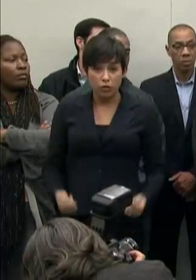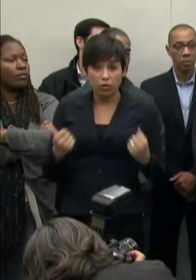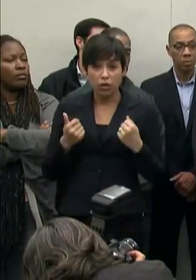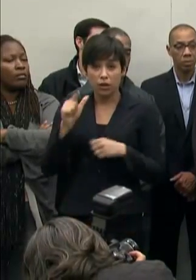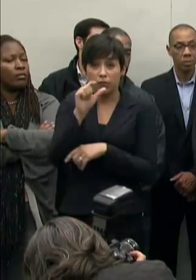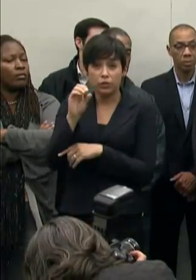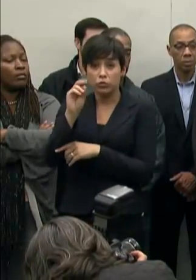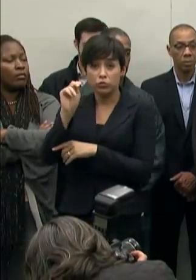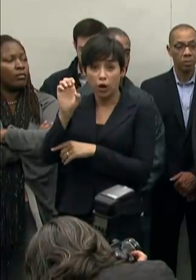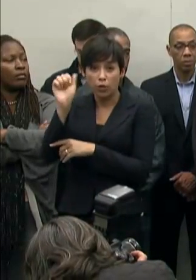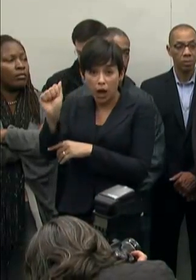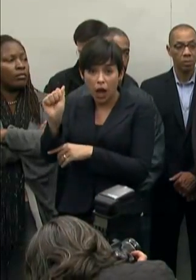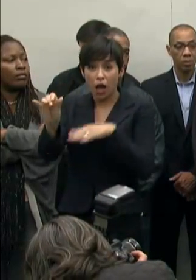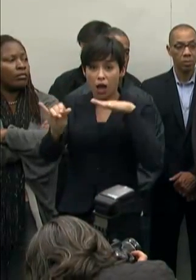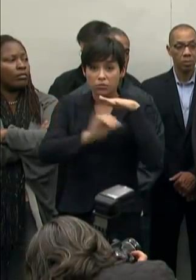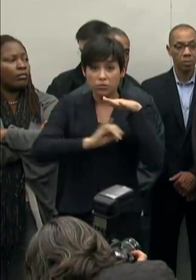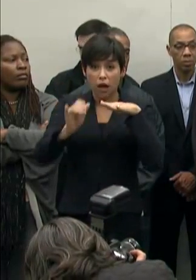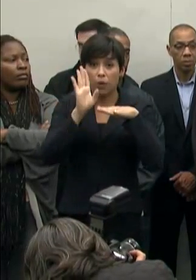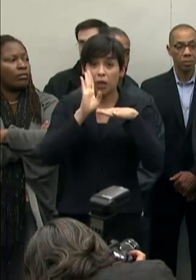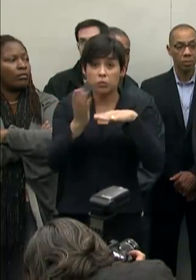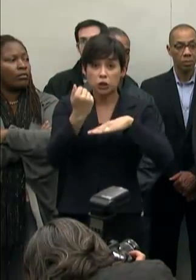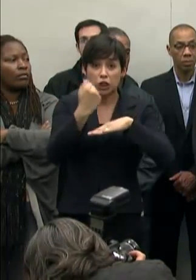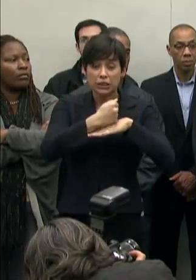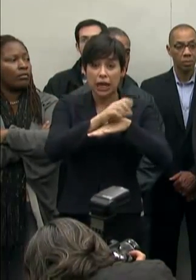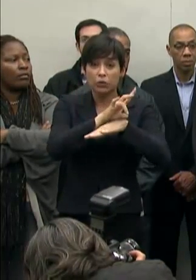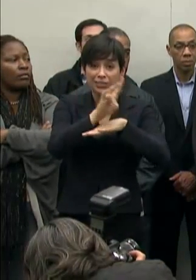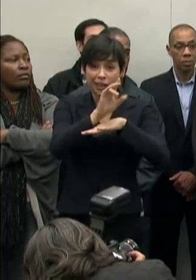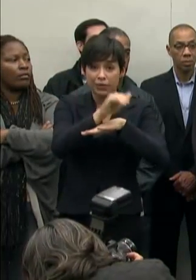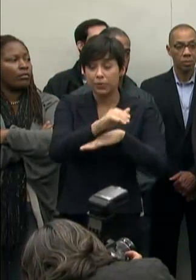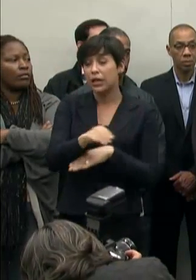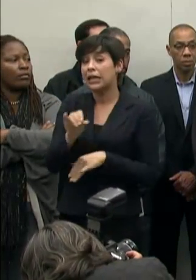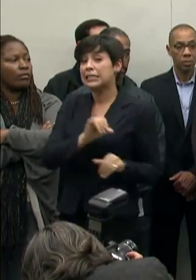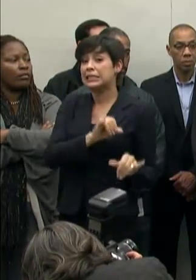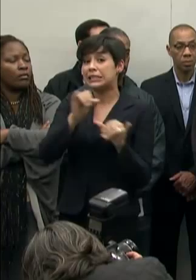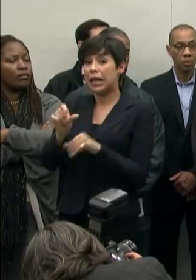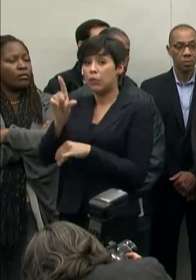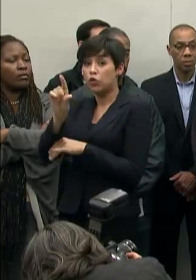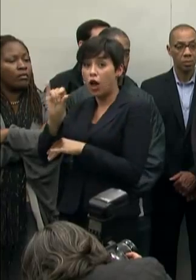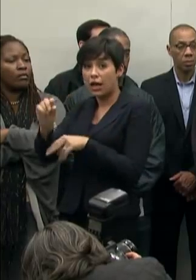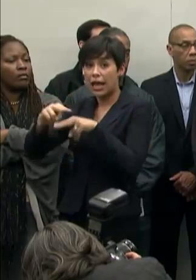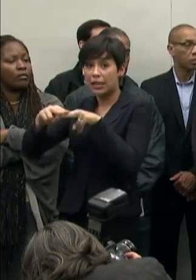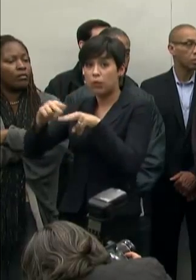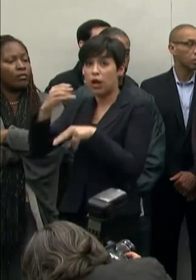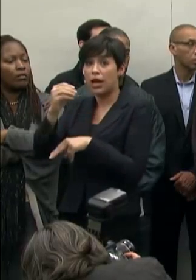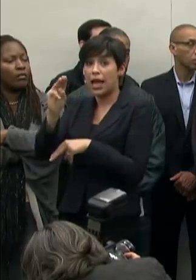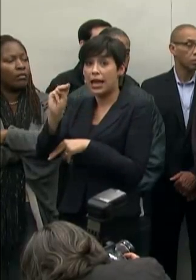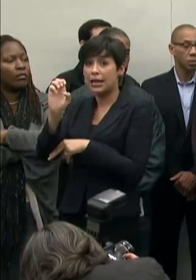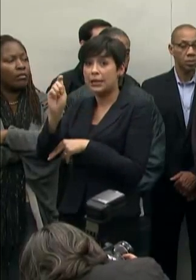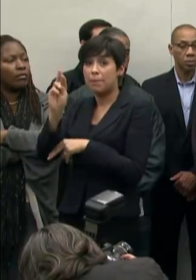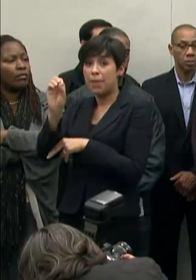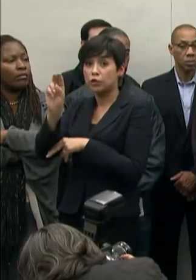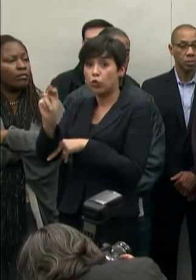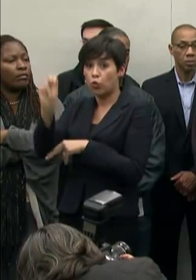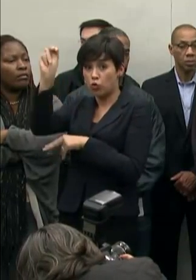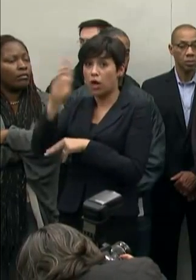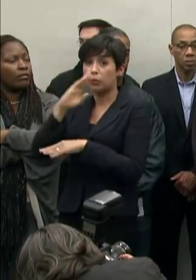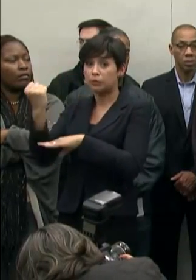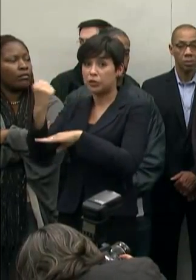A, subways are going to stop at 7. Same thing, Long Island Railroad and Metro North. Buses at